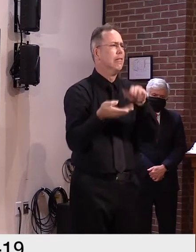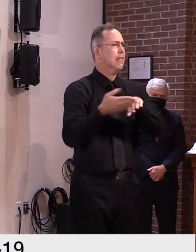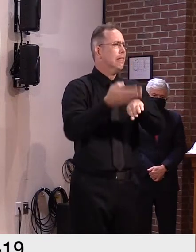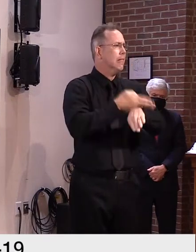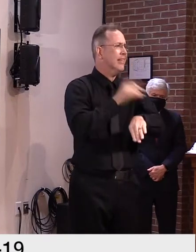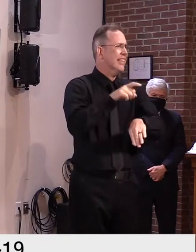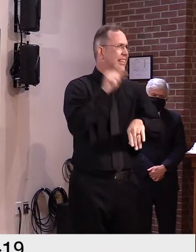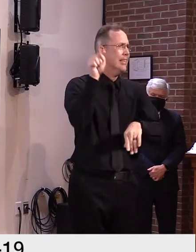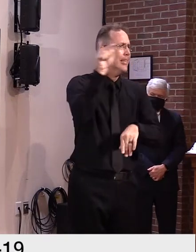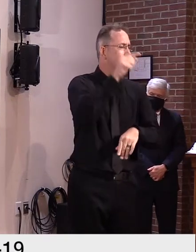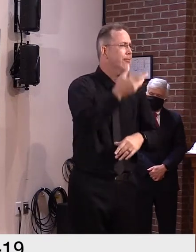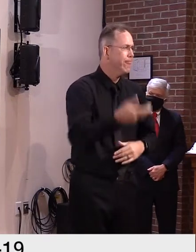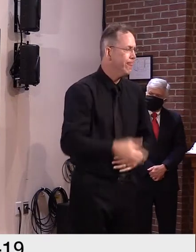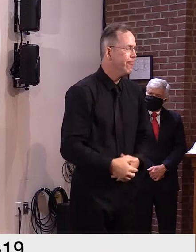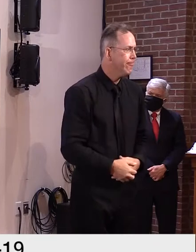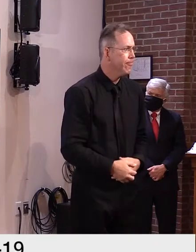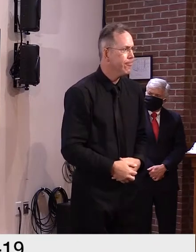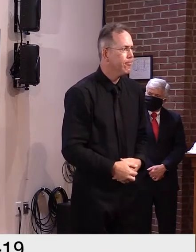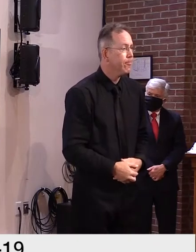Okay, thank you. Well.